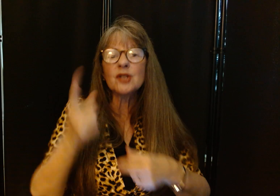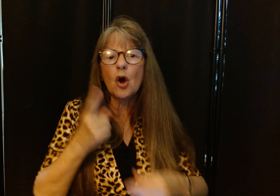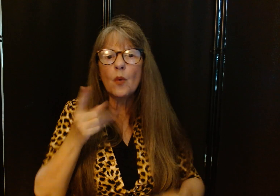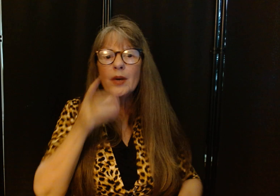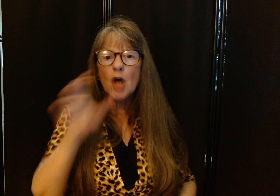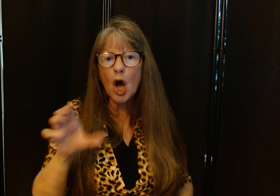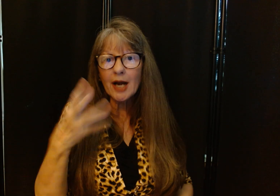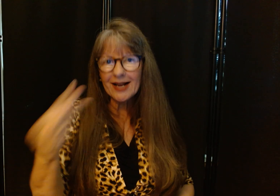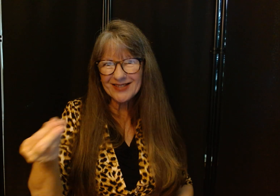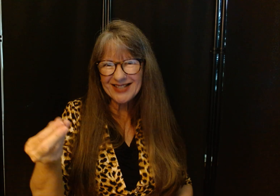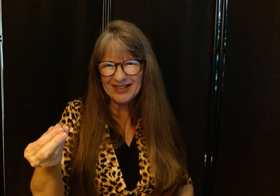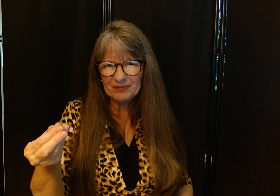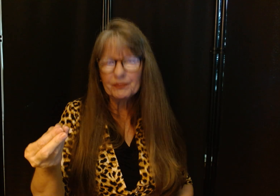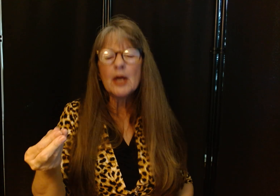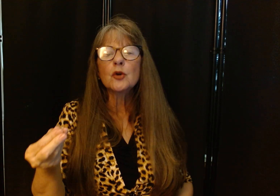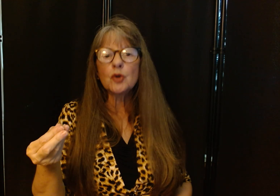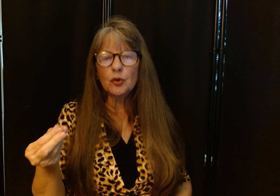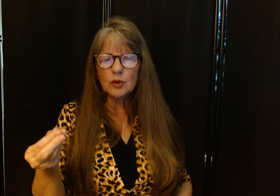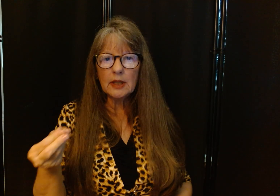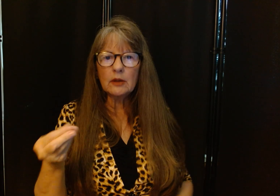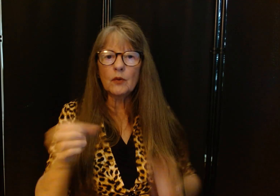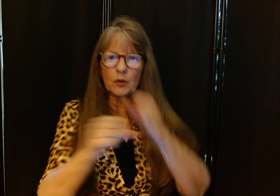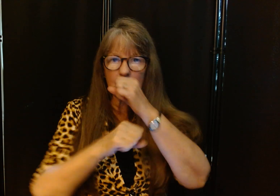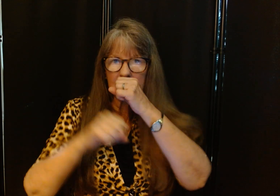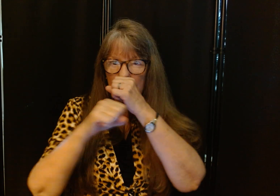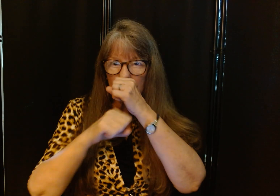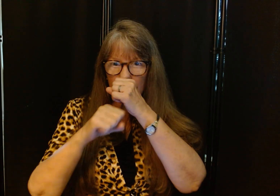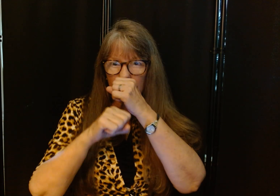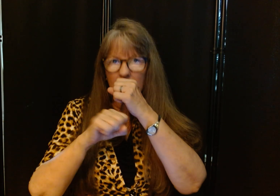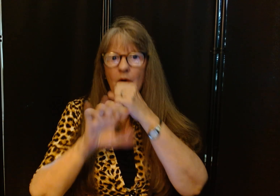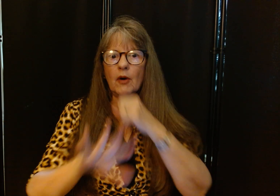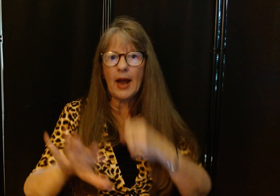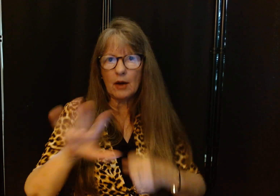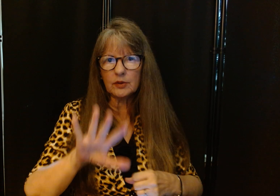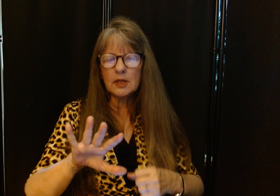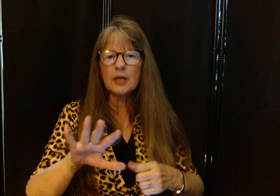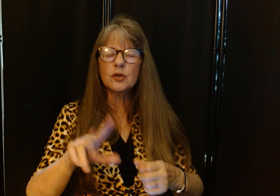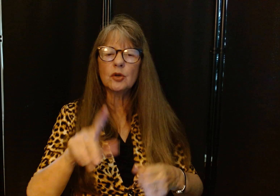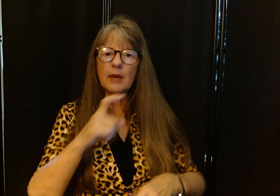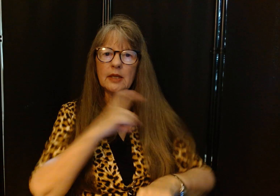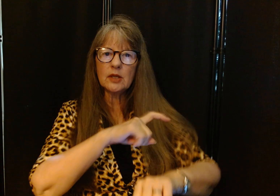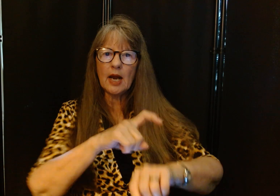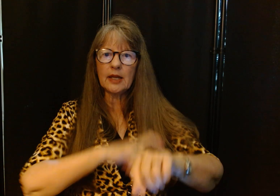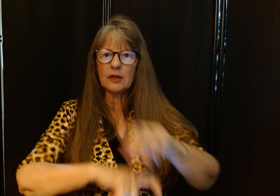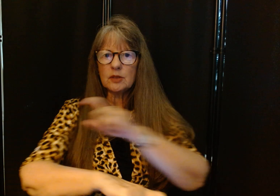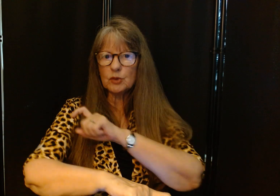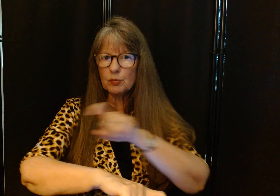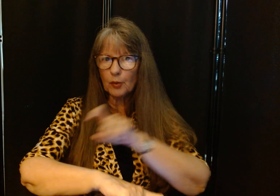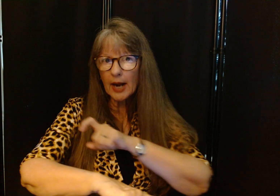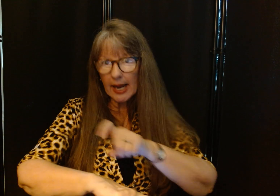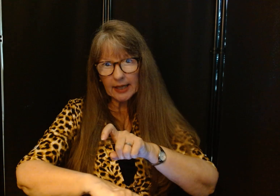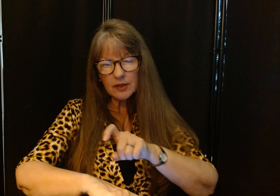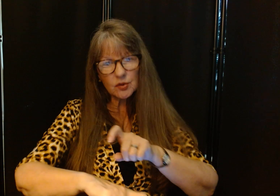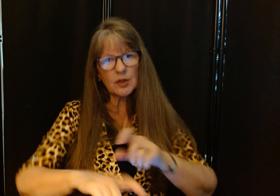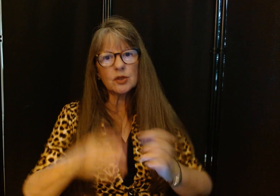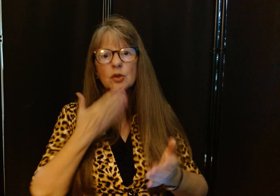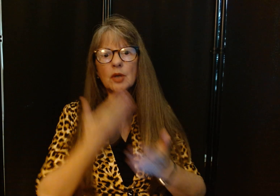always hot outside. So those mosquitoes are out, and so you might need to kind of get some spray. So that's a good